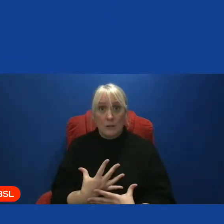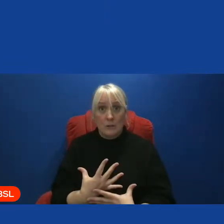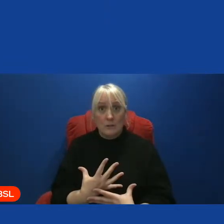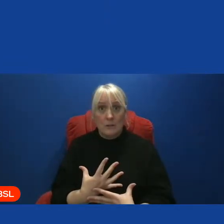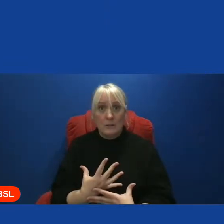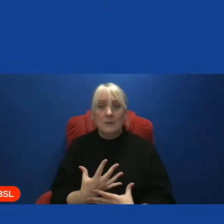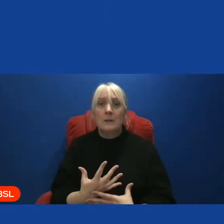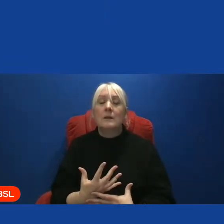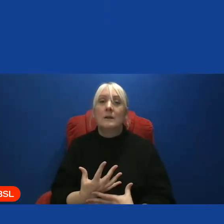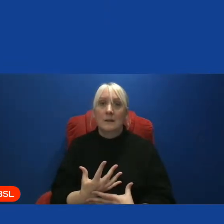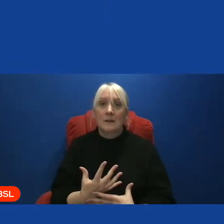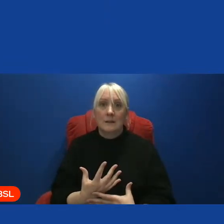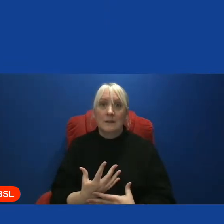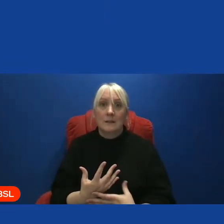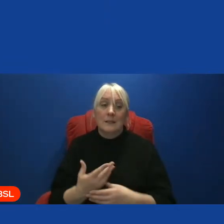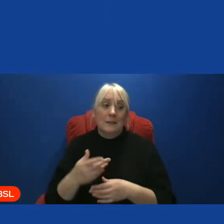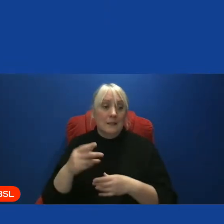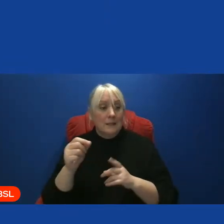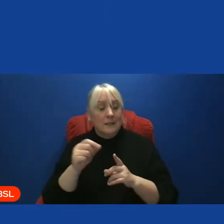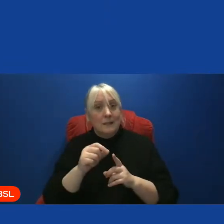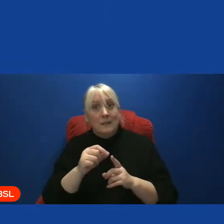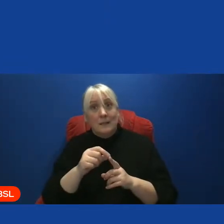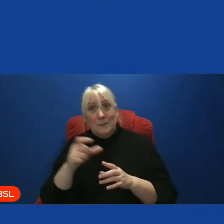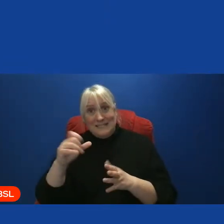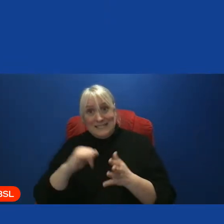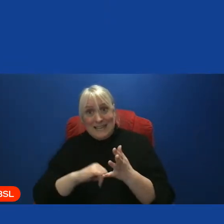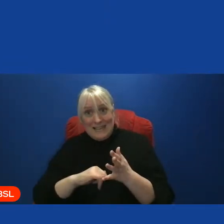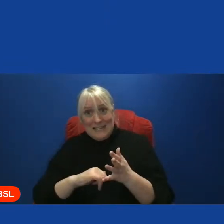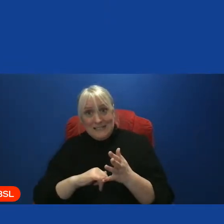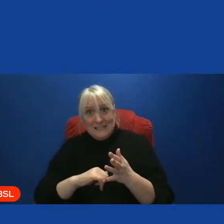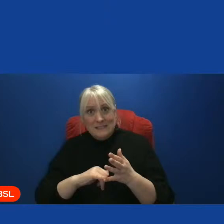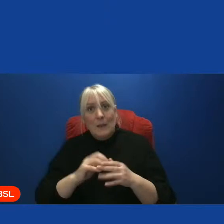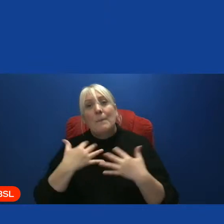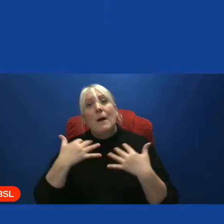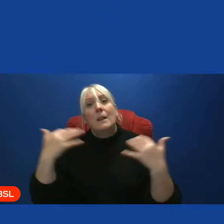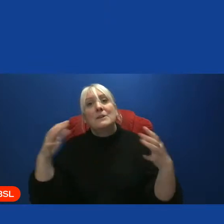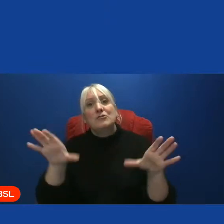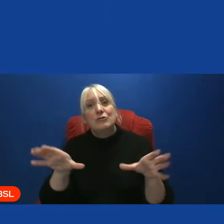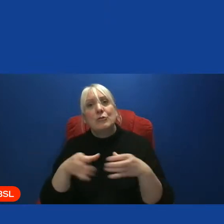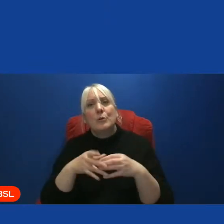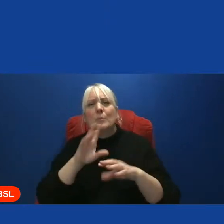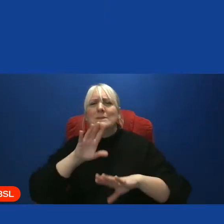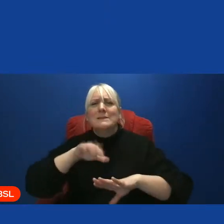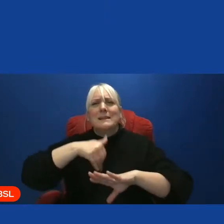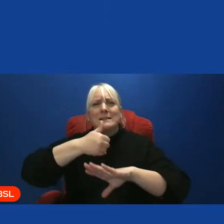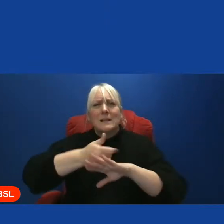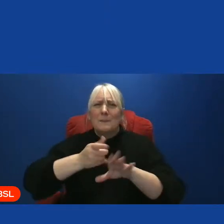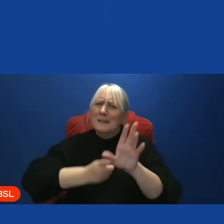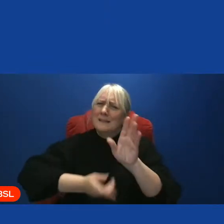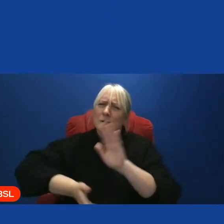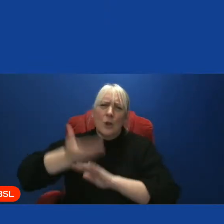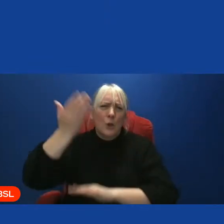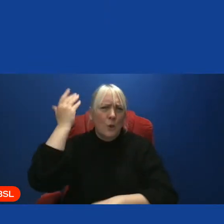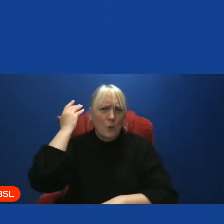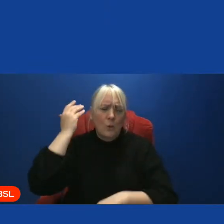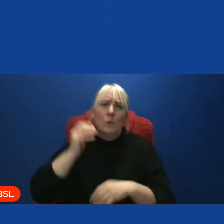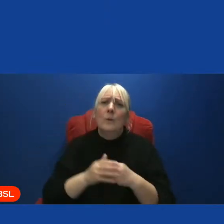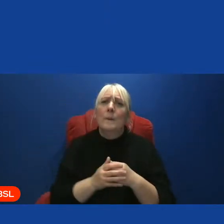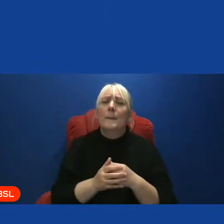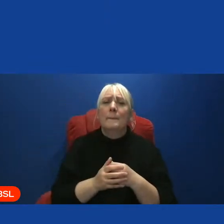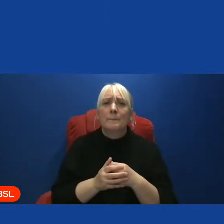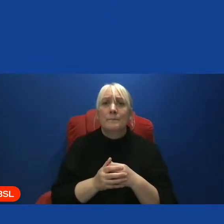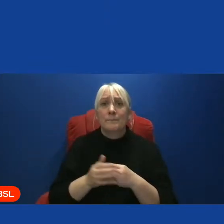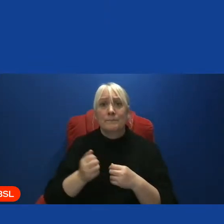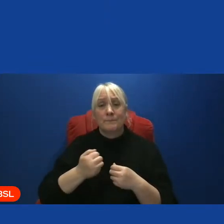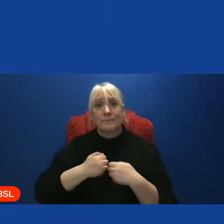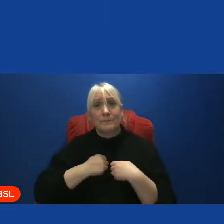from the union. The PCA parliamentary group was set up years ago by the union, so we have a voice in Parliament. So what we've been doing as a group